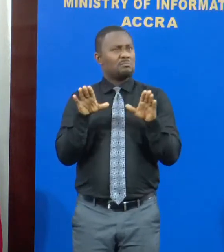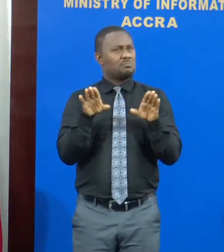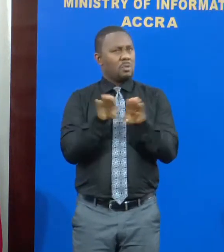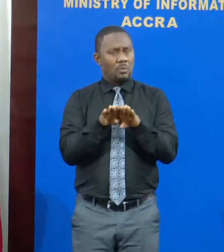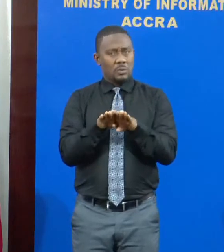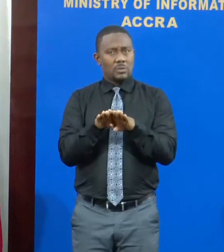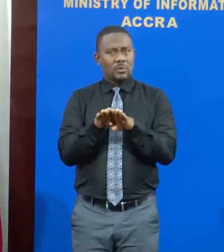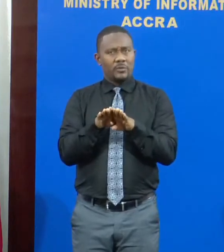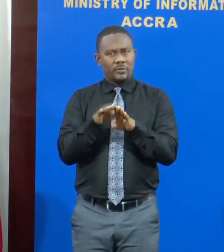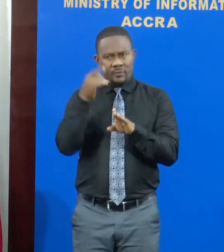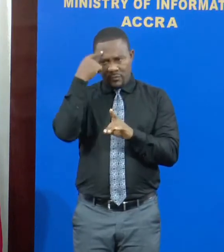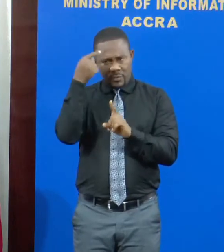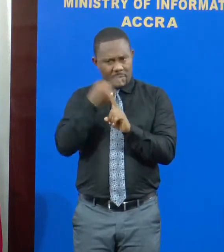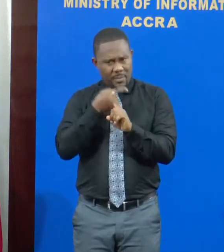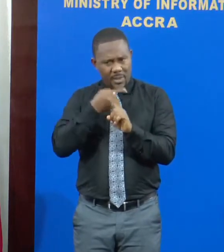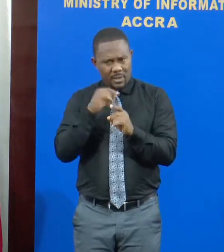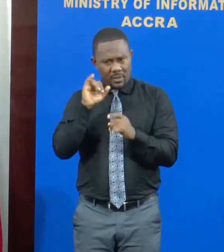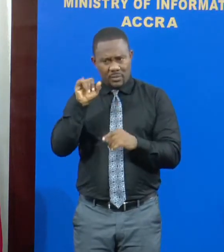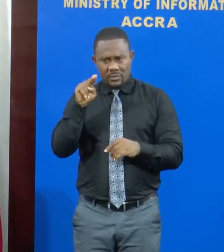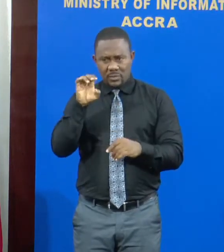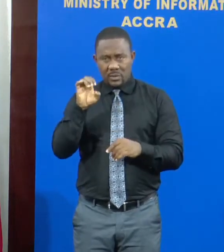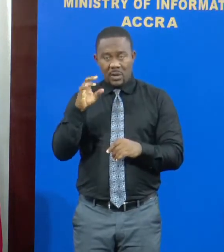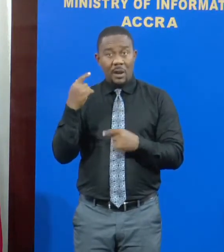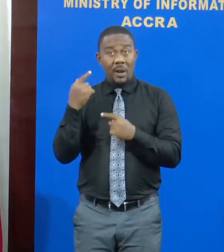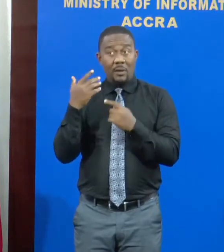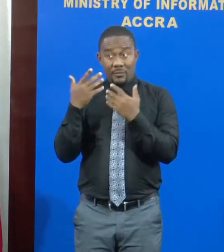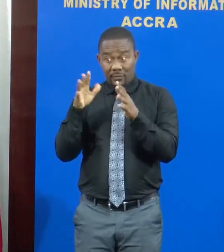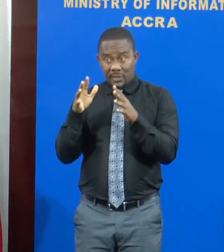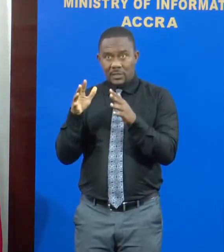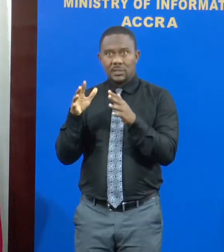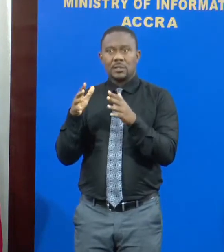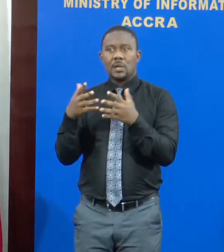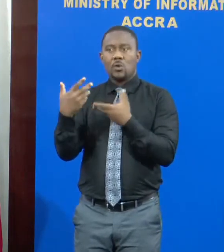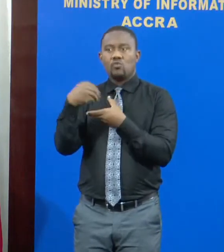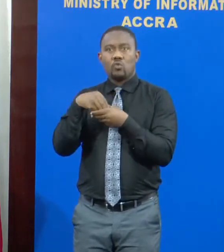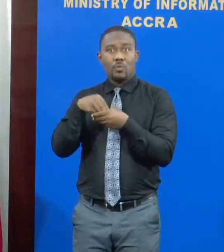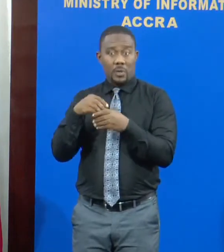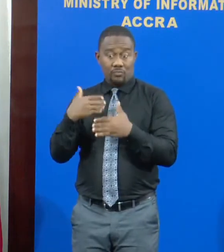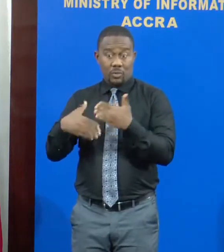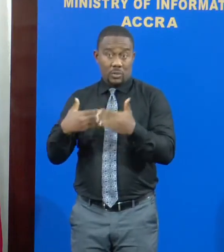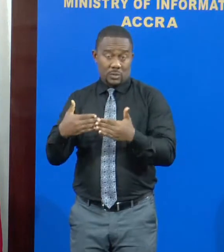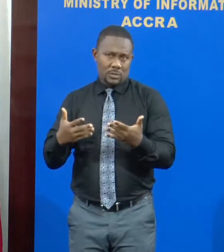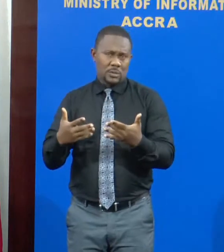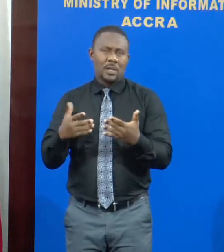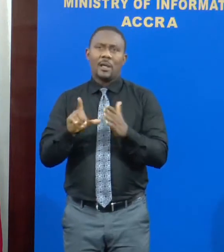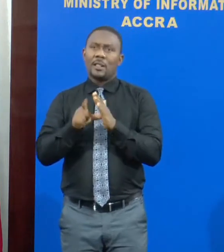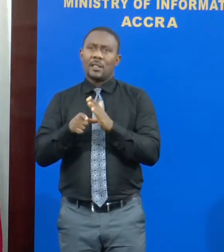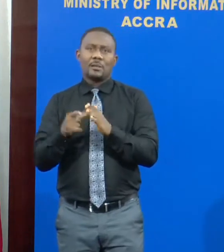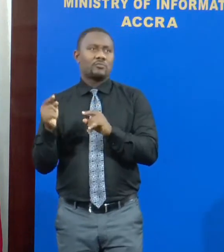June until these recruitment processes are completed. And then we